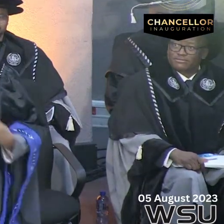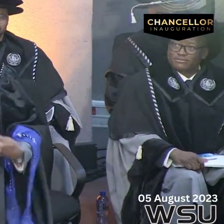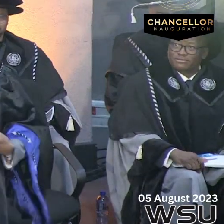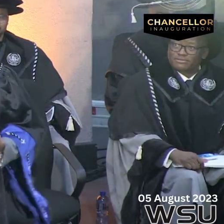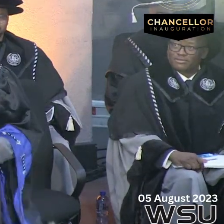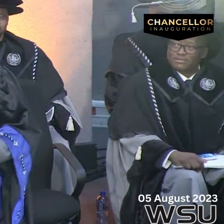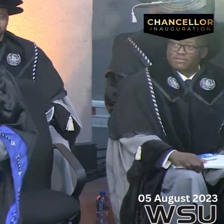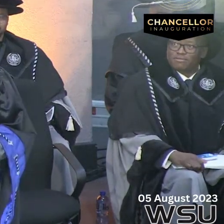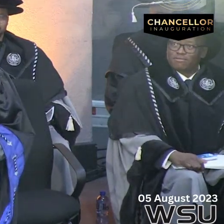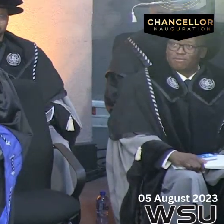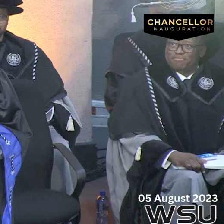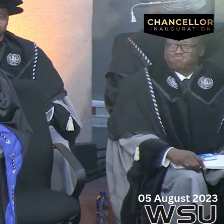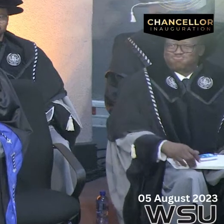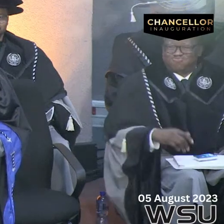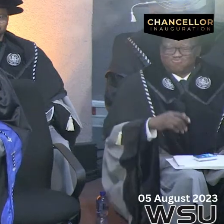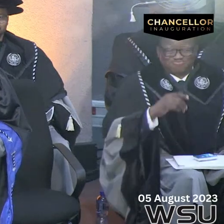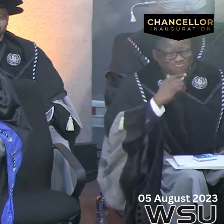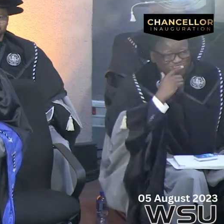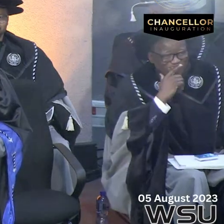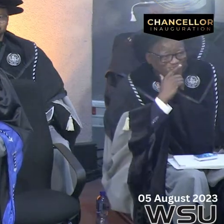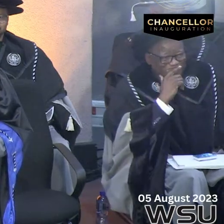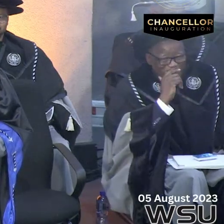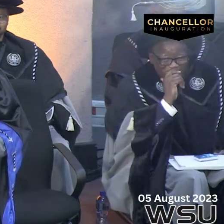swa losing.